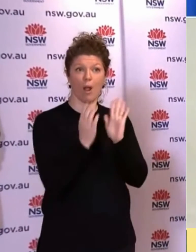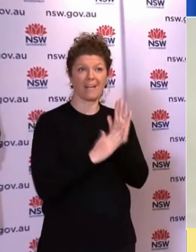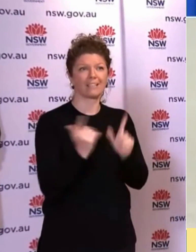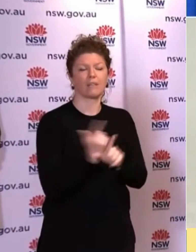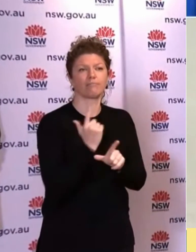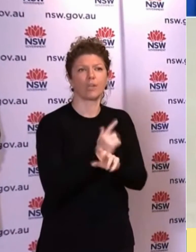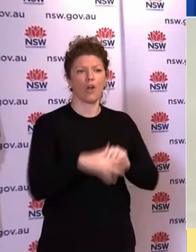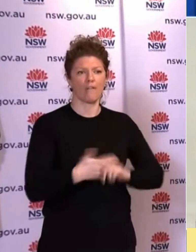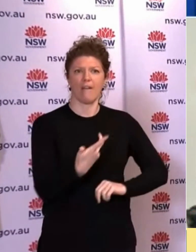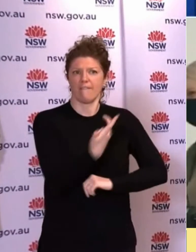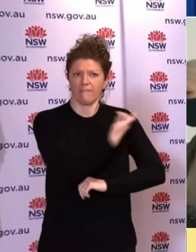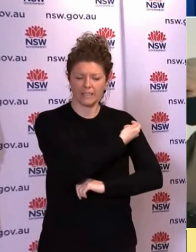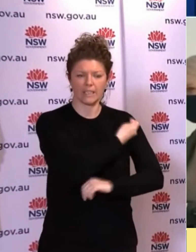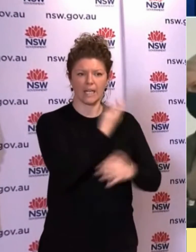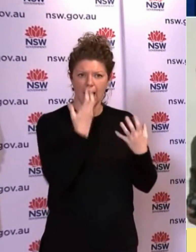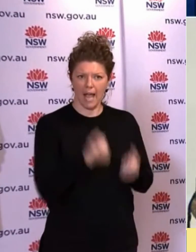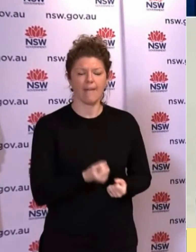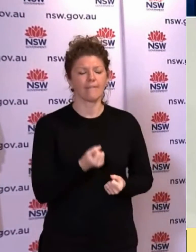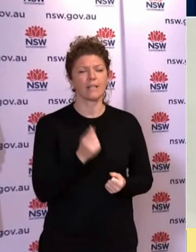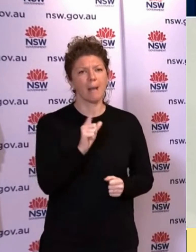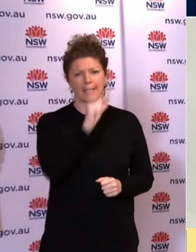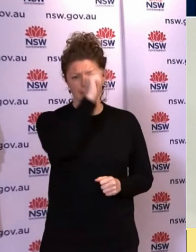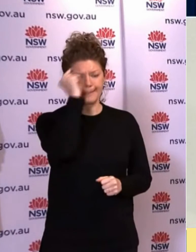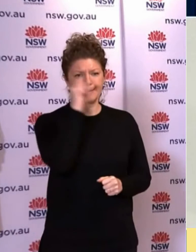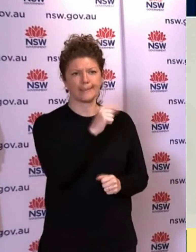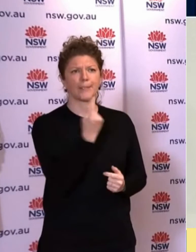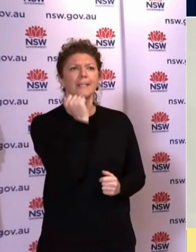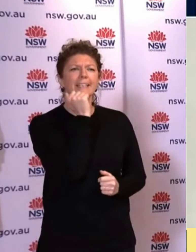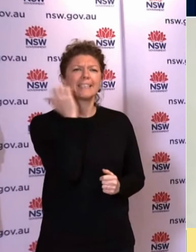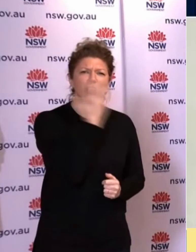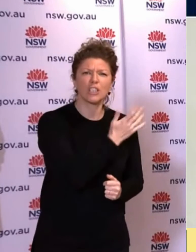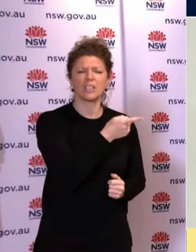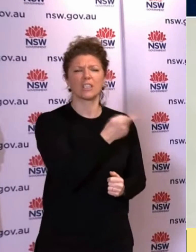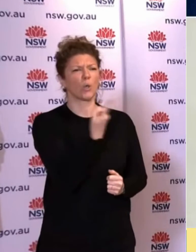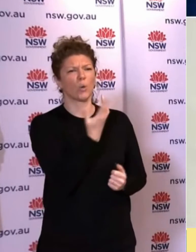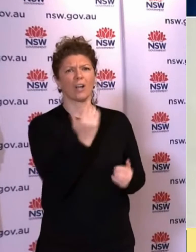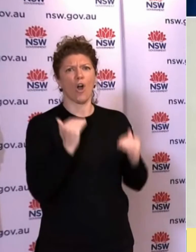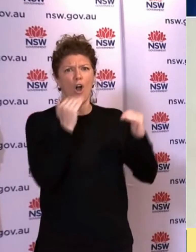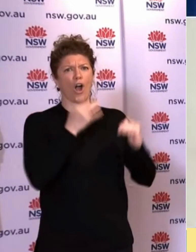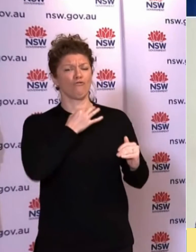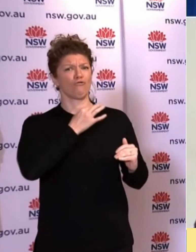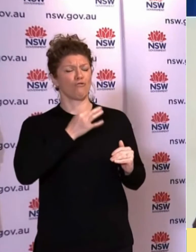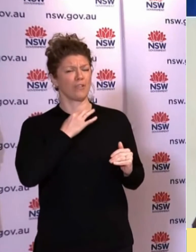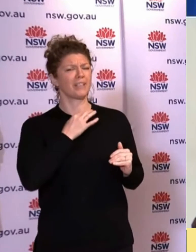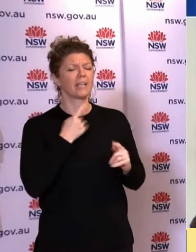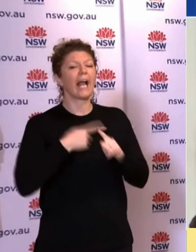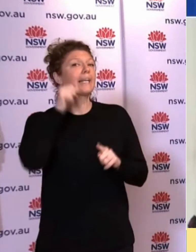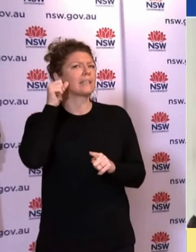rates, particularly in vulnerable communities like Indigenous populations. Dr. Chan mentioned this the other day as